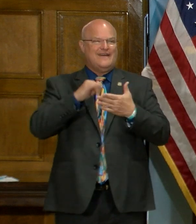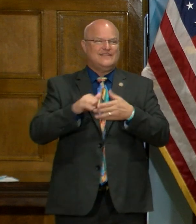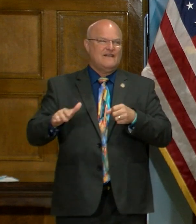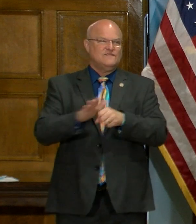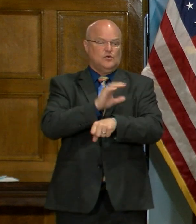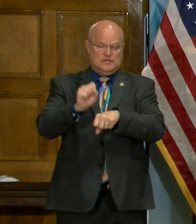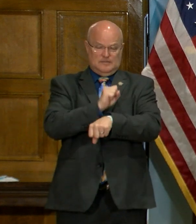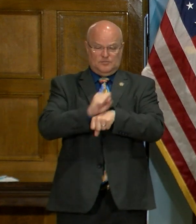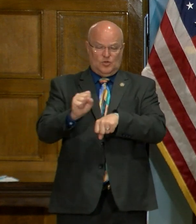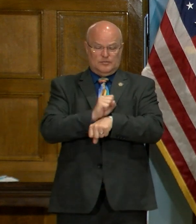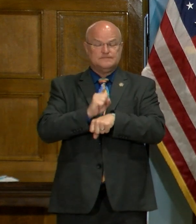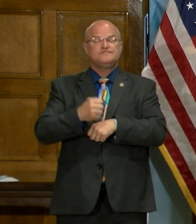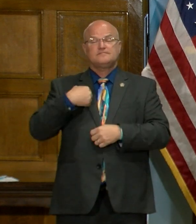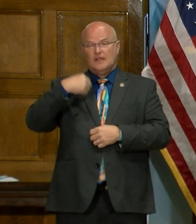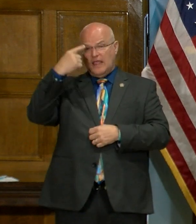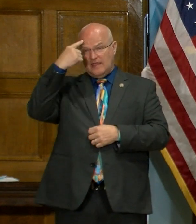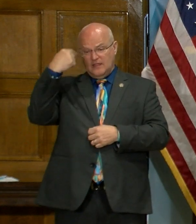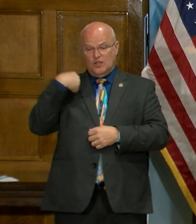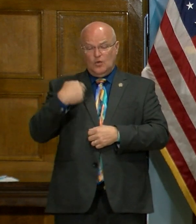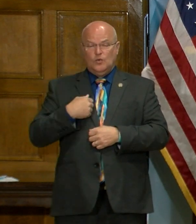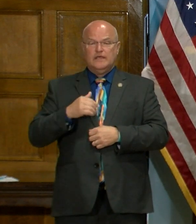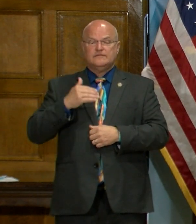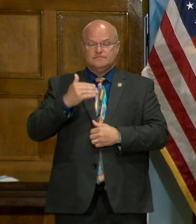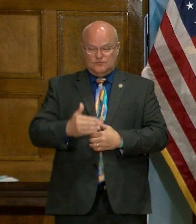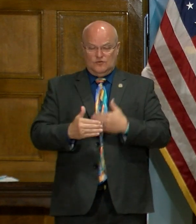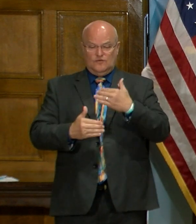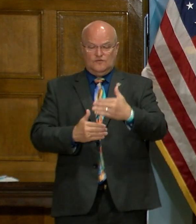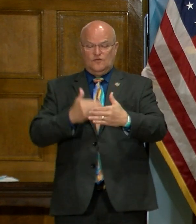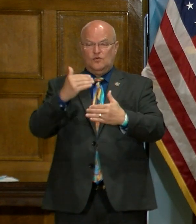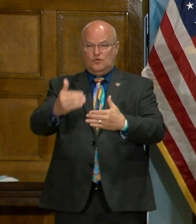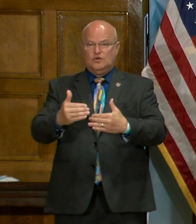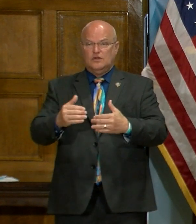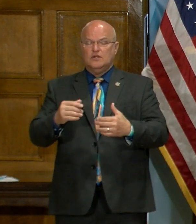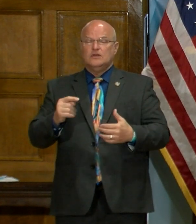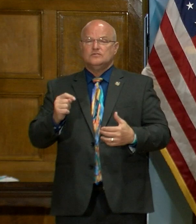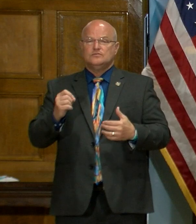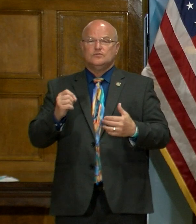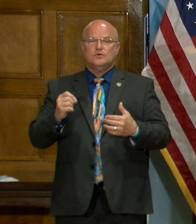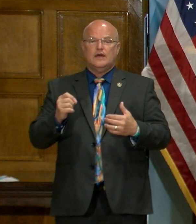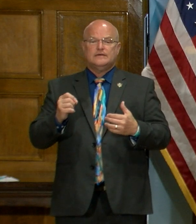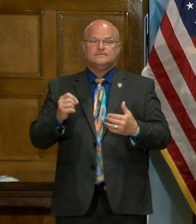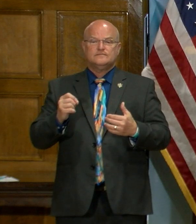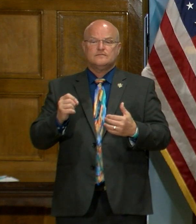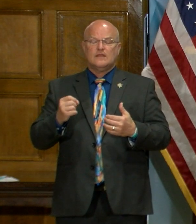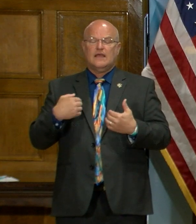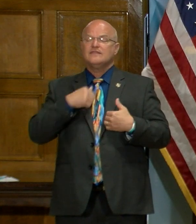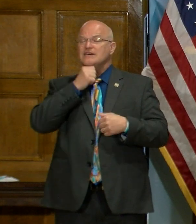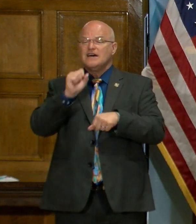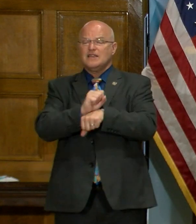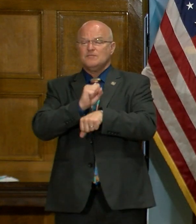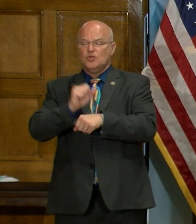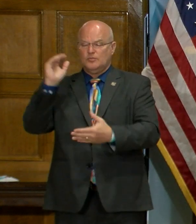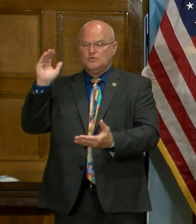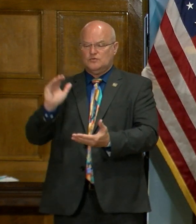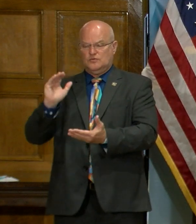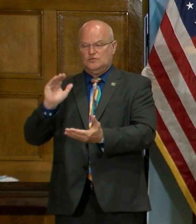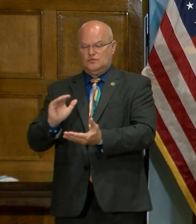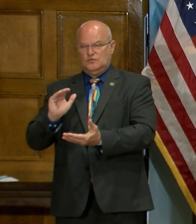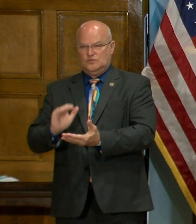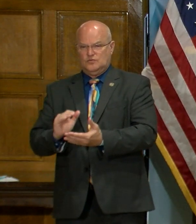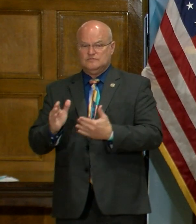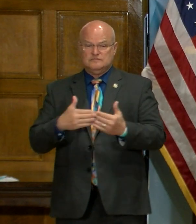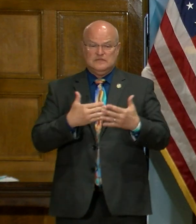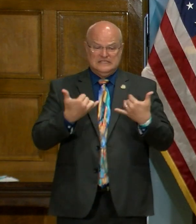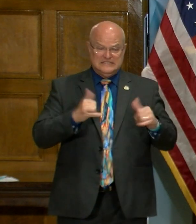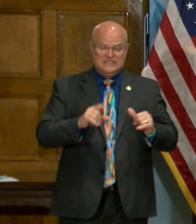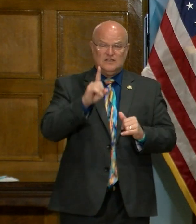full employment. And I think that we've taken steps to reduce the unemployment, even though we've got hundreds